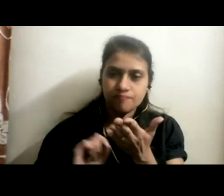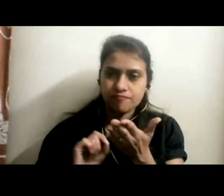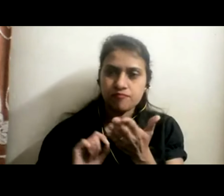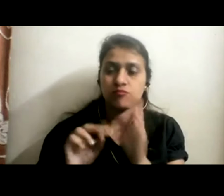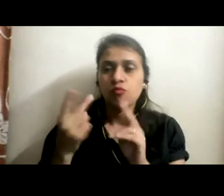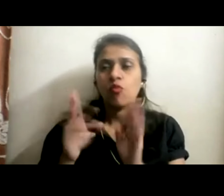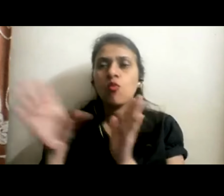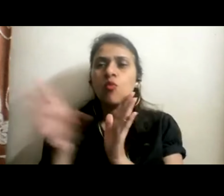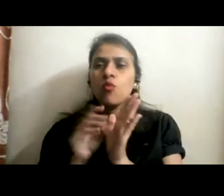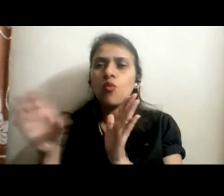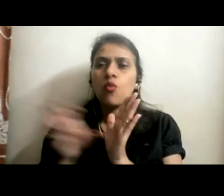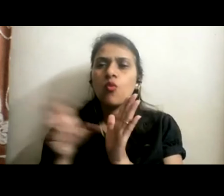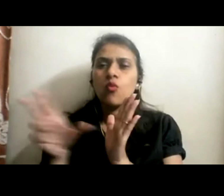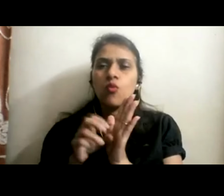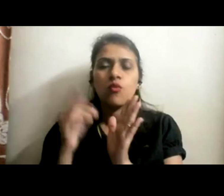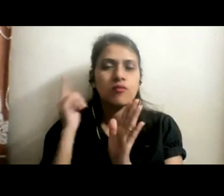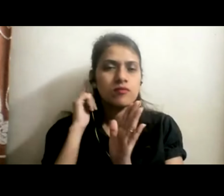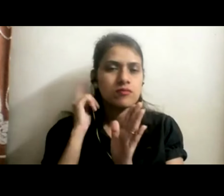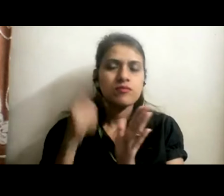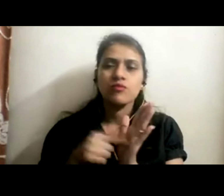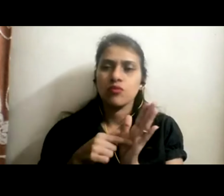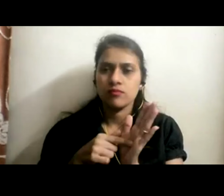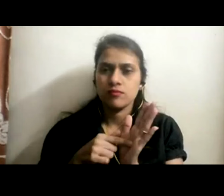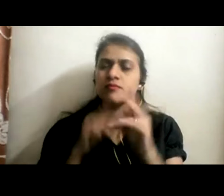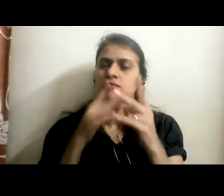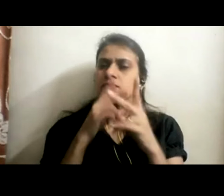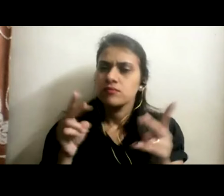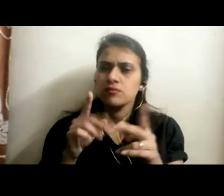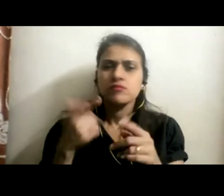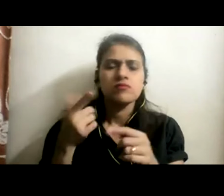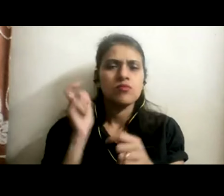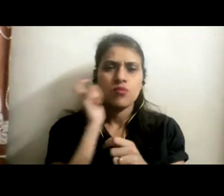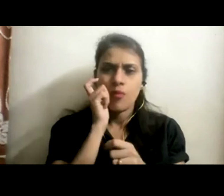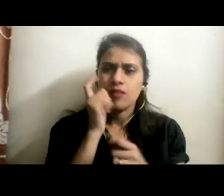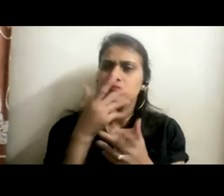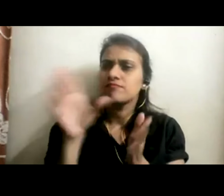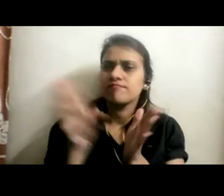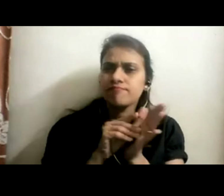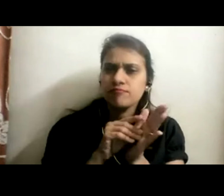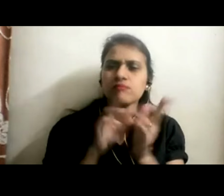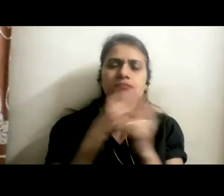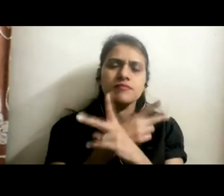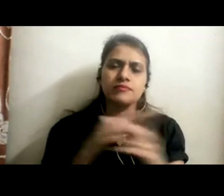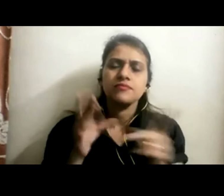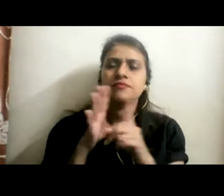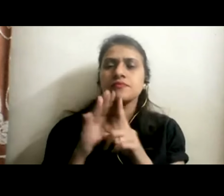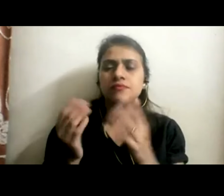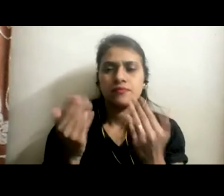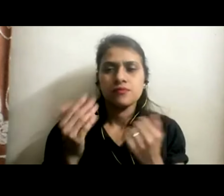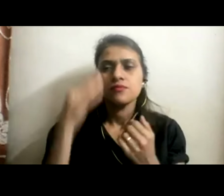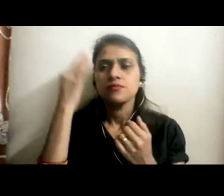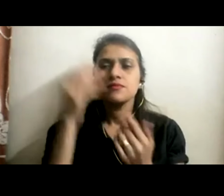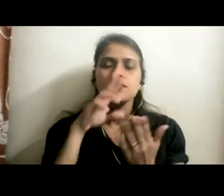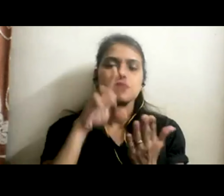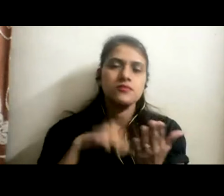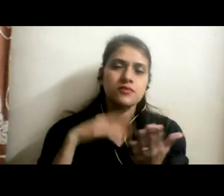or whatever, depending on what kind of observation you have chosen for your study. Or you can do a